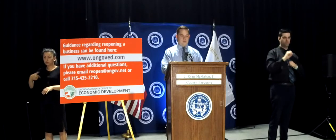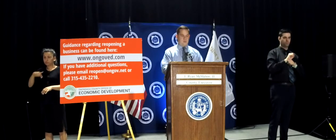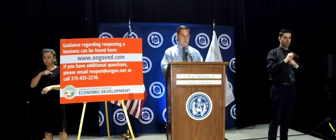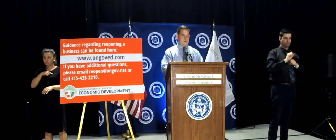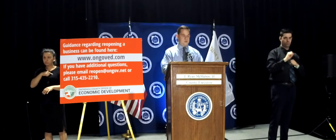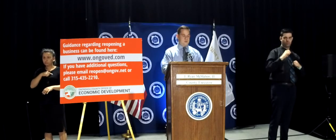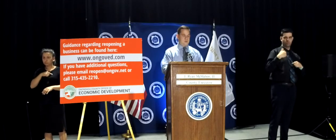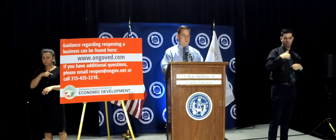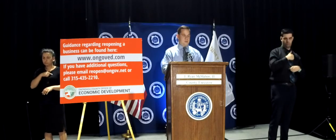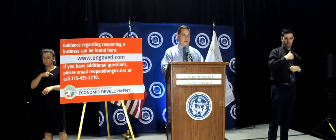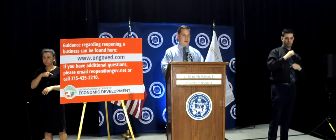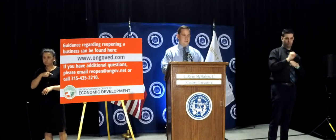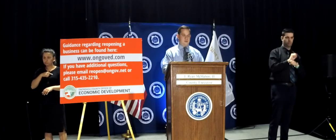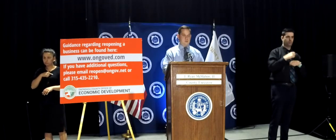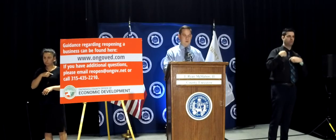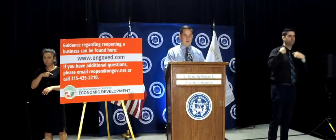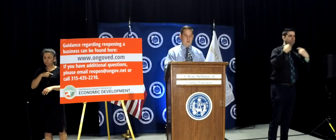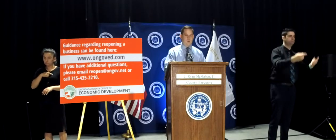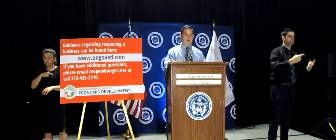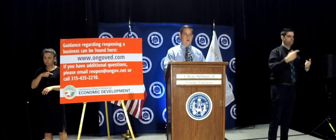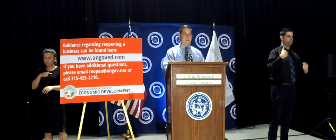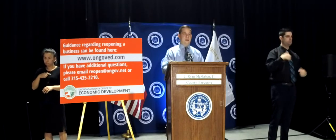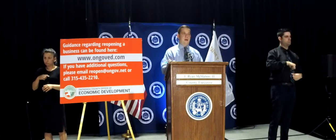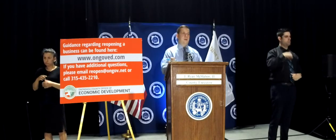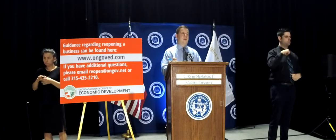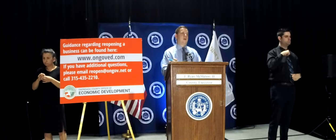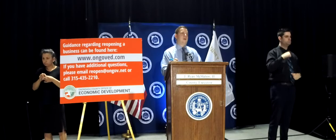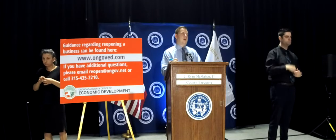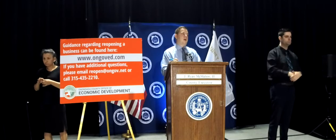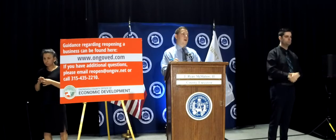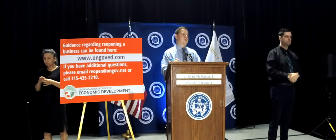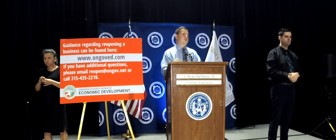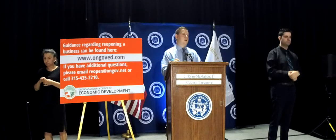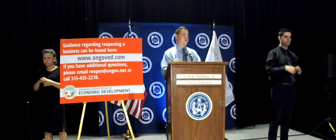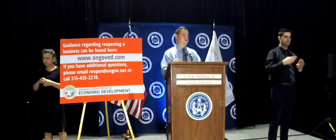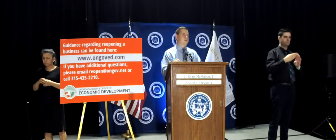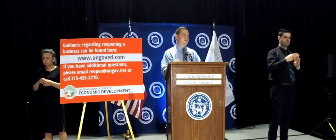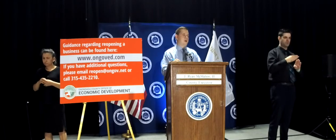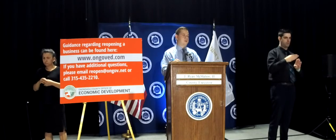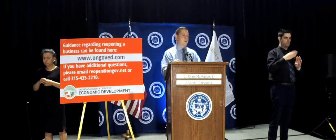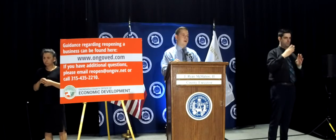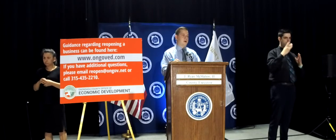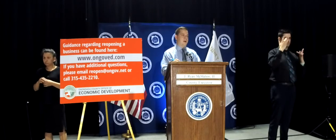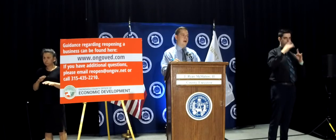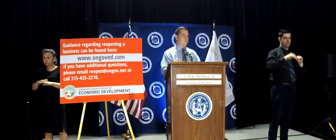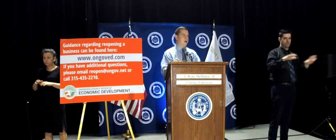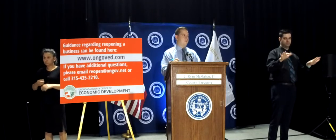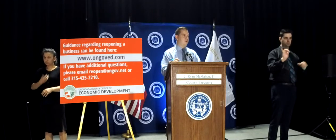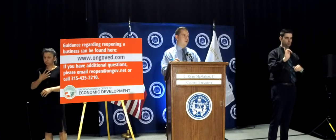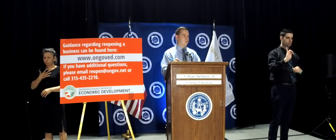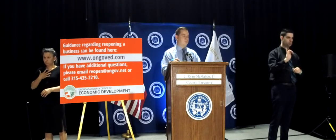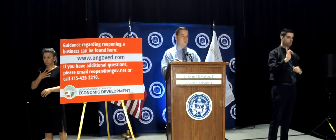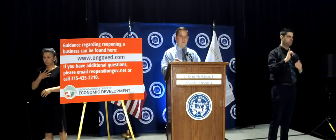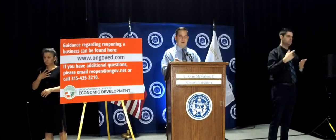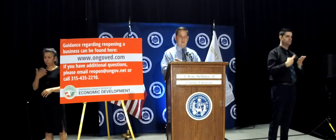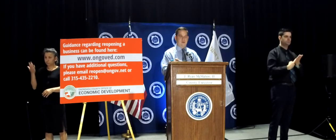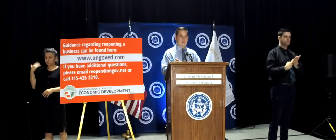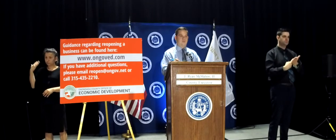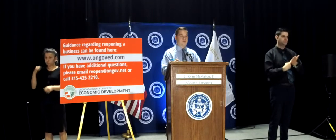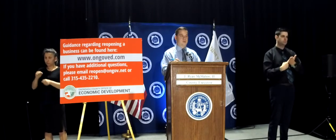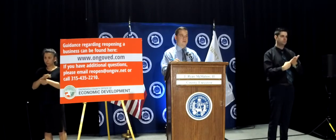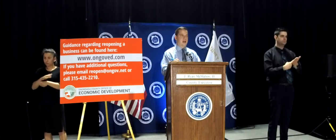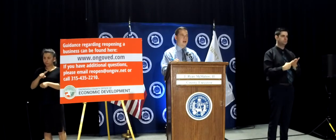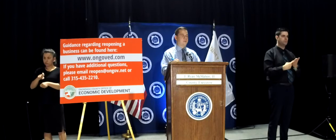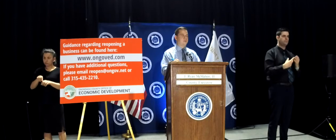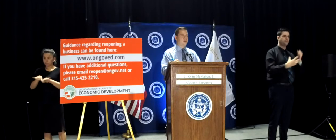before this pandemic, this 101-year pandemic started. We talked about our PI platform, poverty